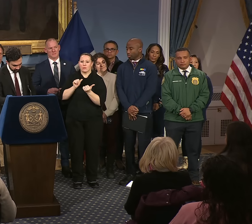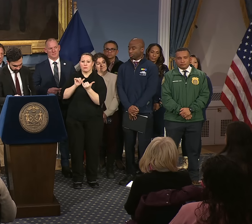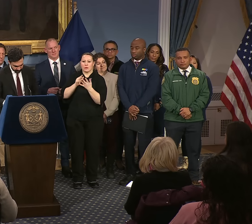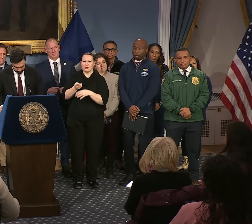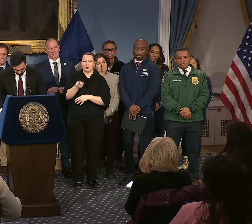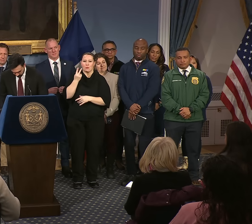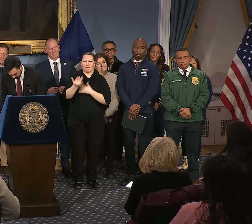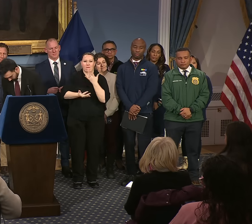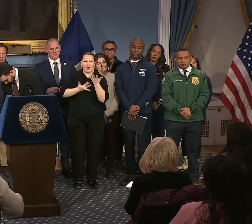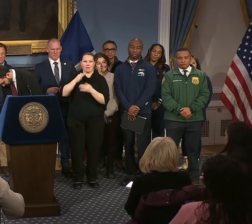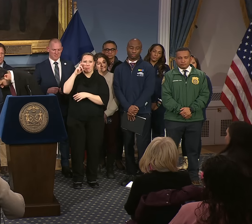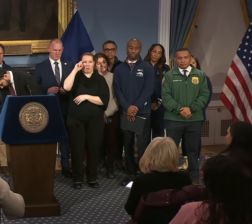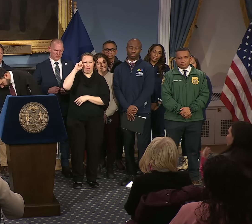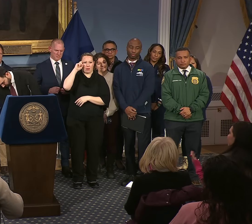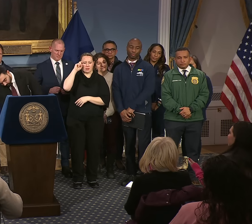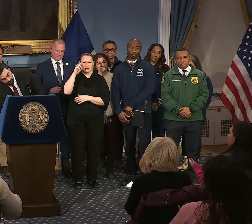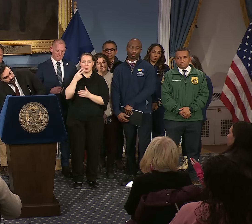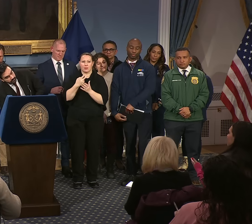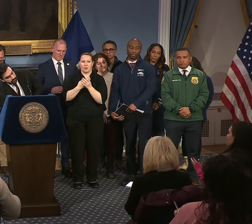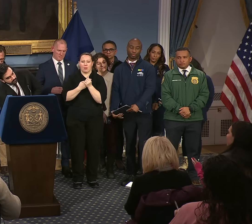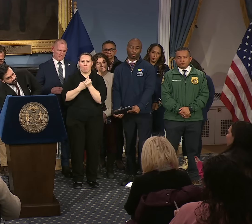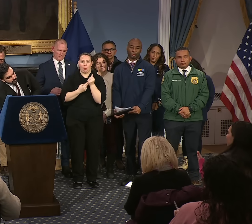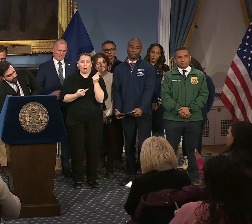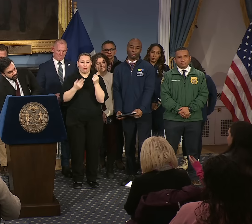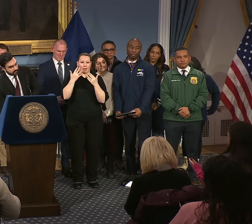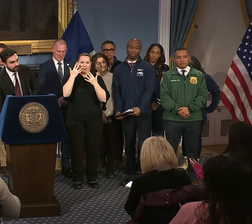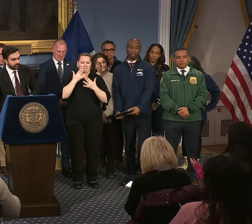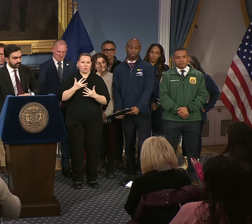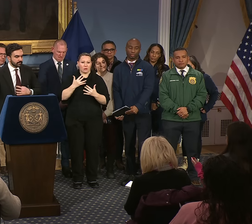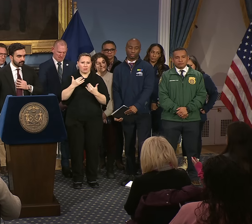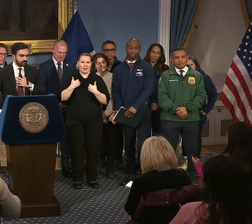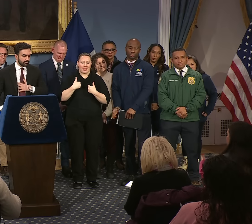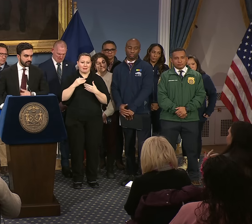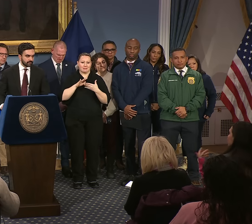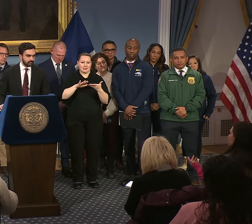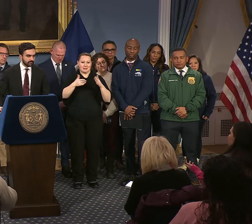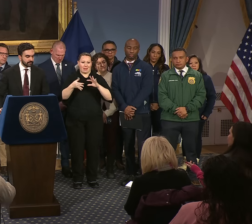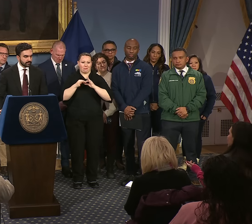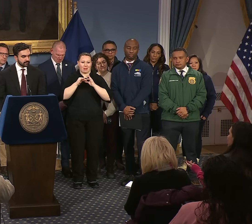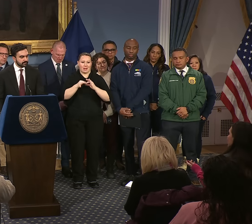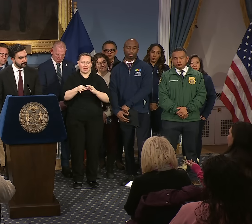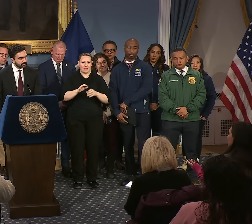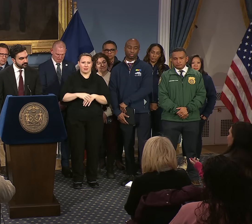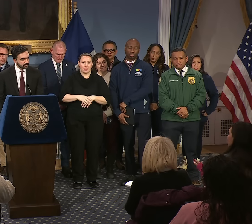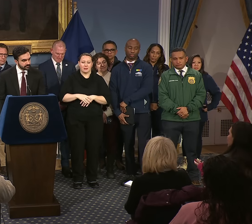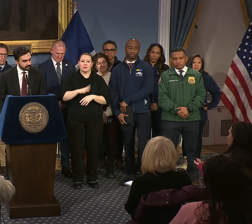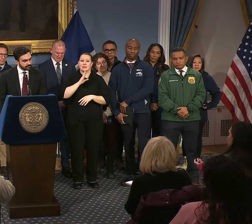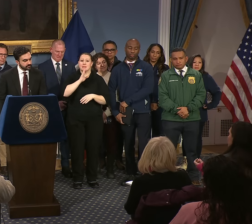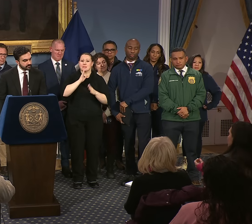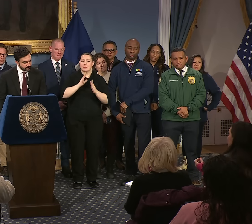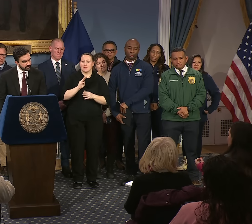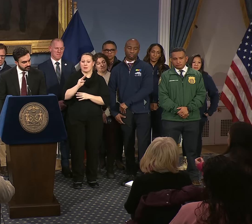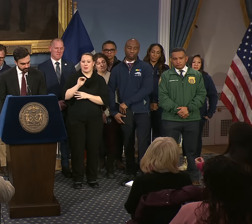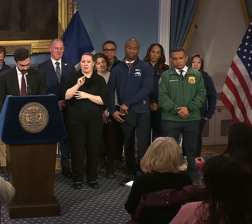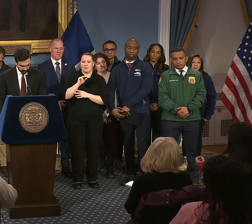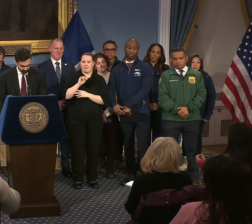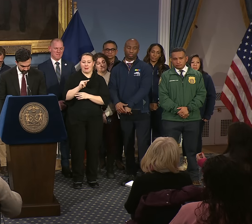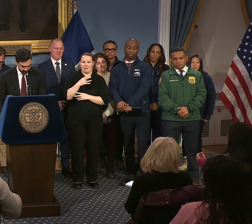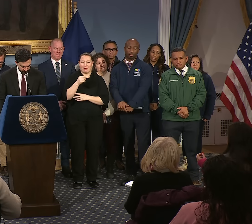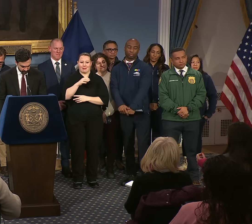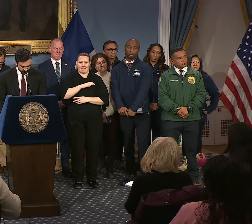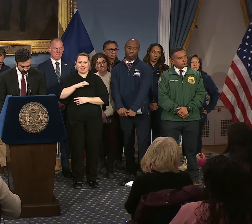Bronx. Both of them had, unfortunately, deaths related to them. Speaker Menon, as well as Councilmember Pierina